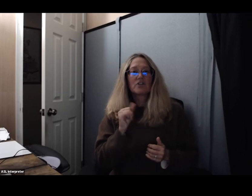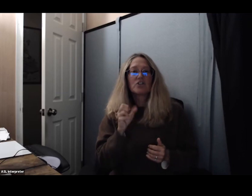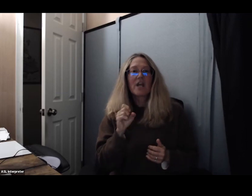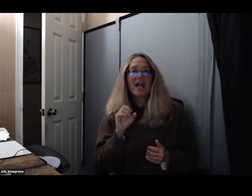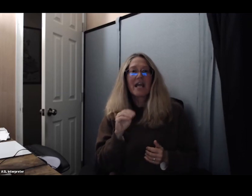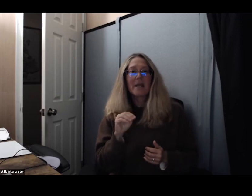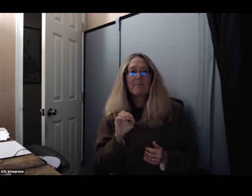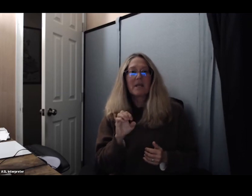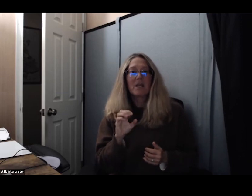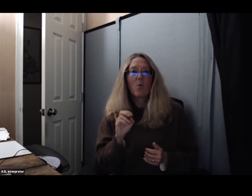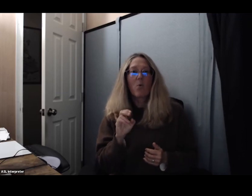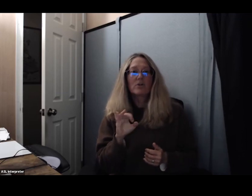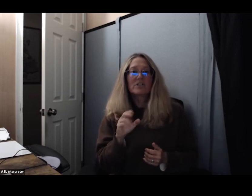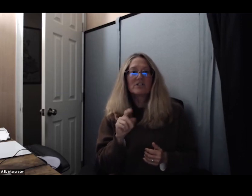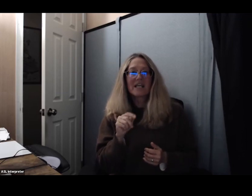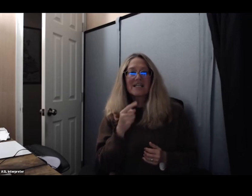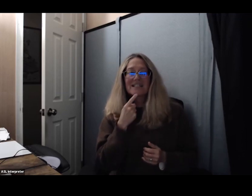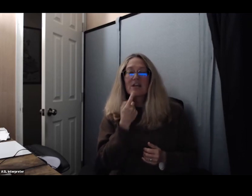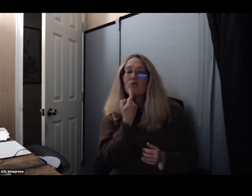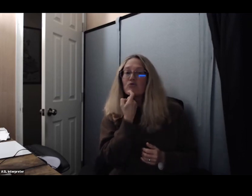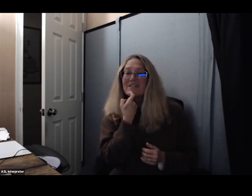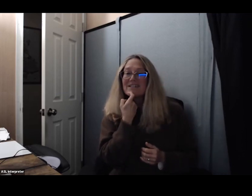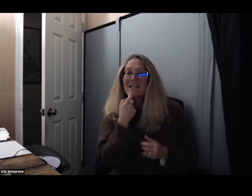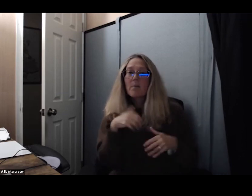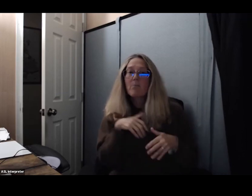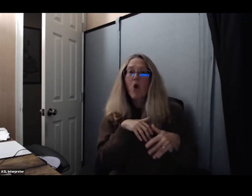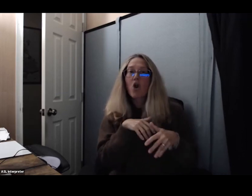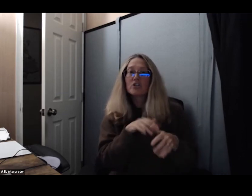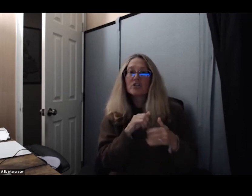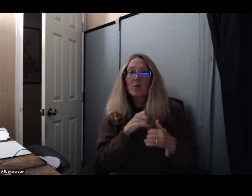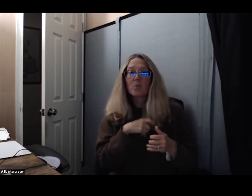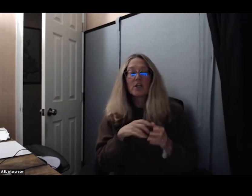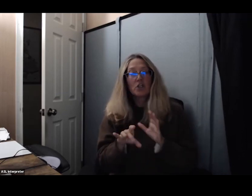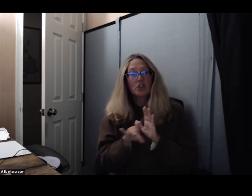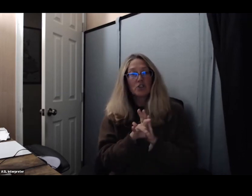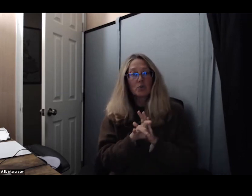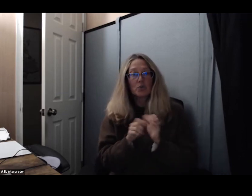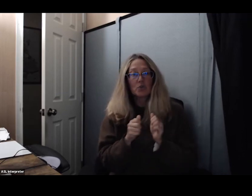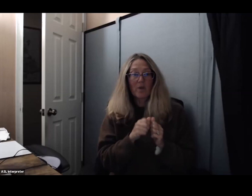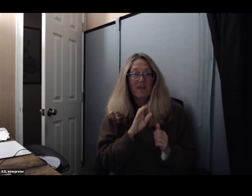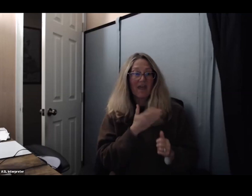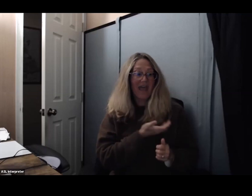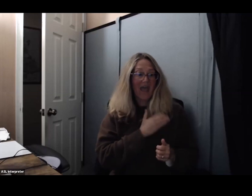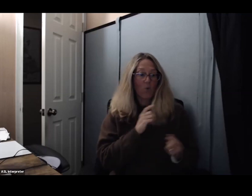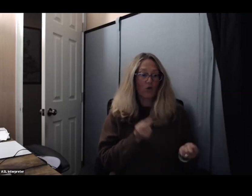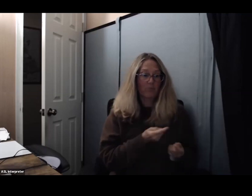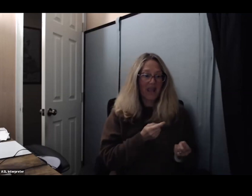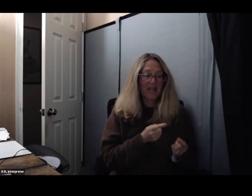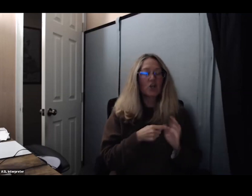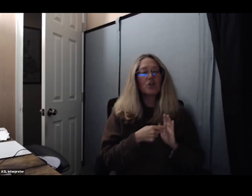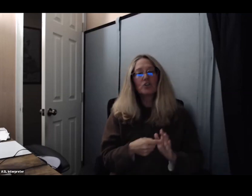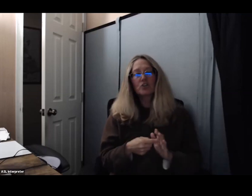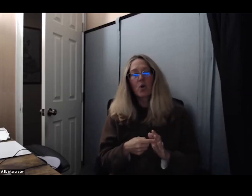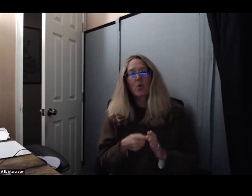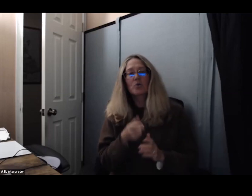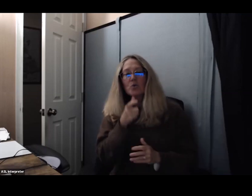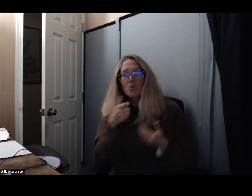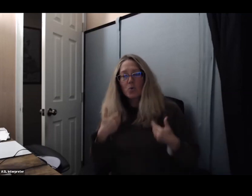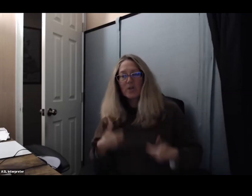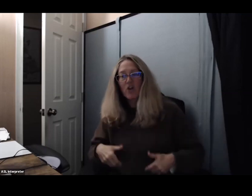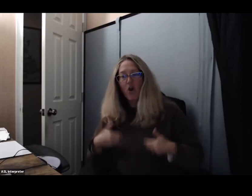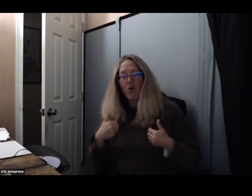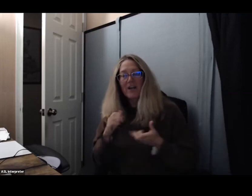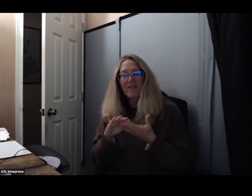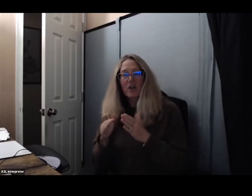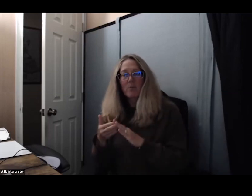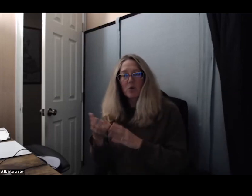of Santa Barbara Hillel, said at a recent march, it's what we choose to do with that pain that shows who we are as a community.